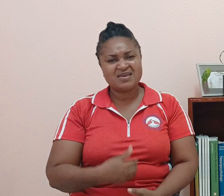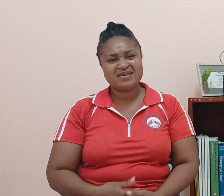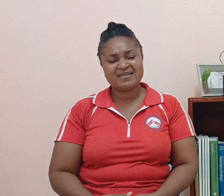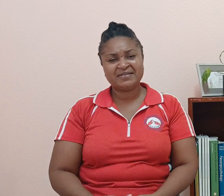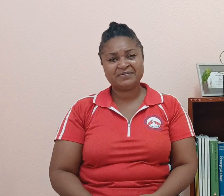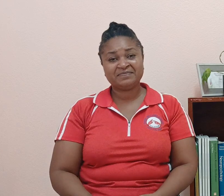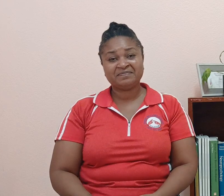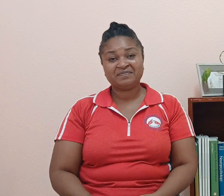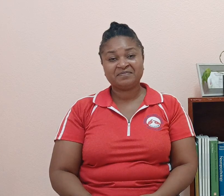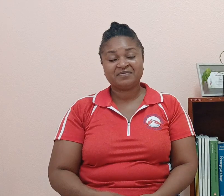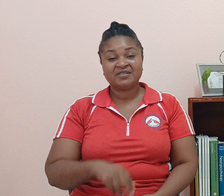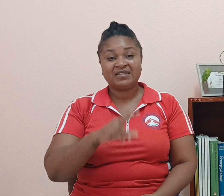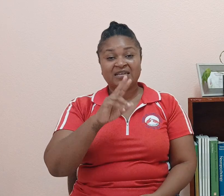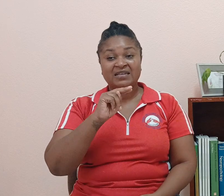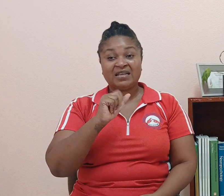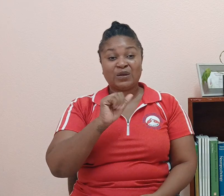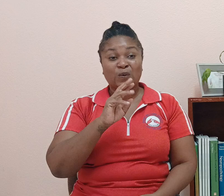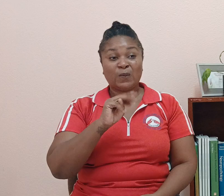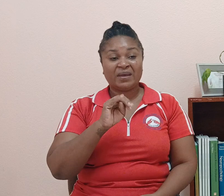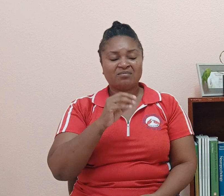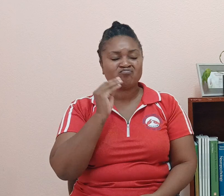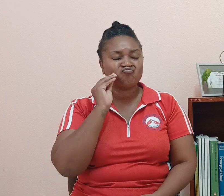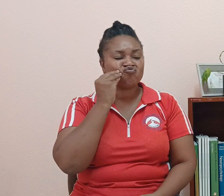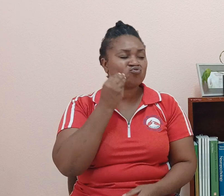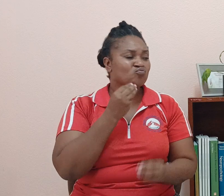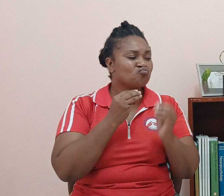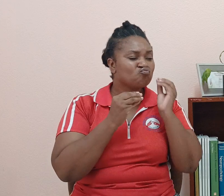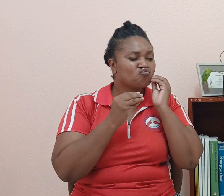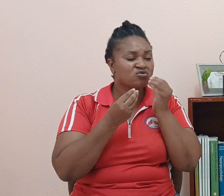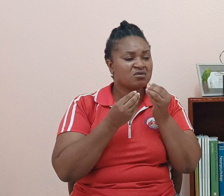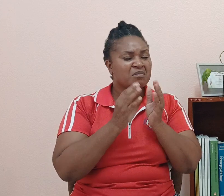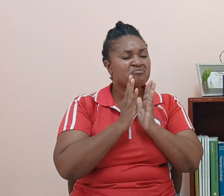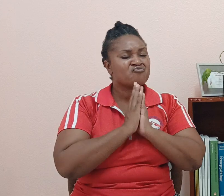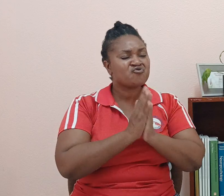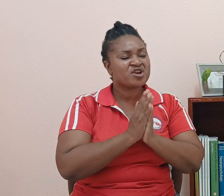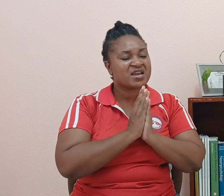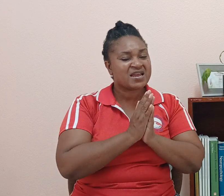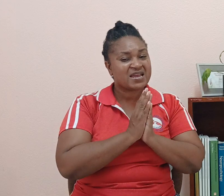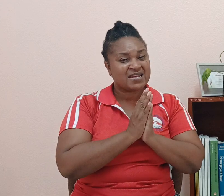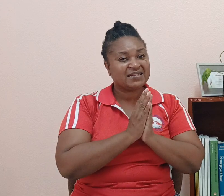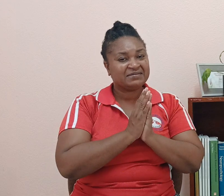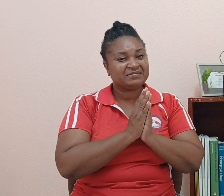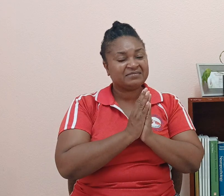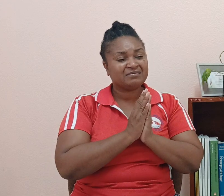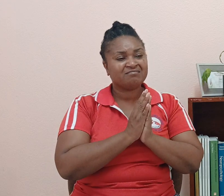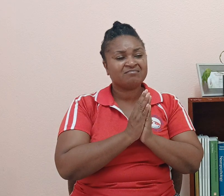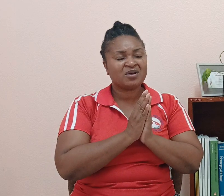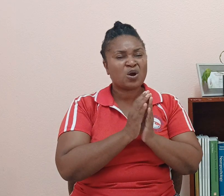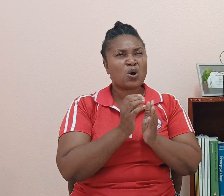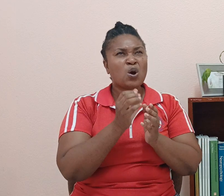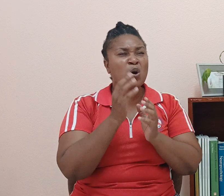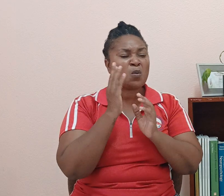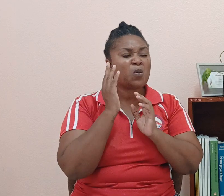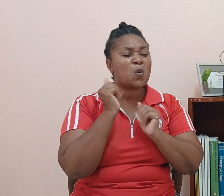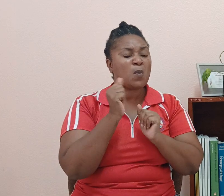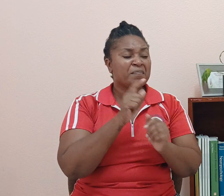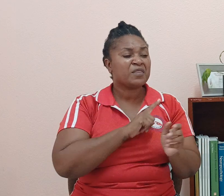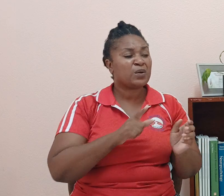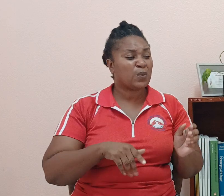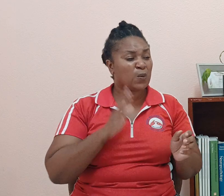She kissed each of them and prayed that the Lord would show them the